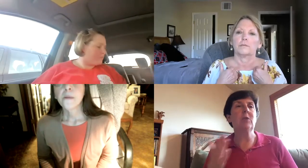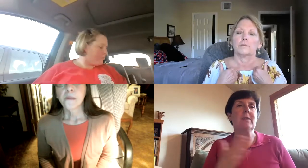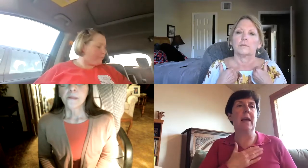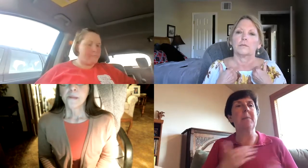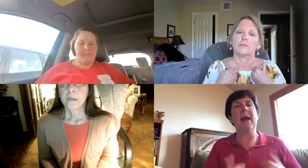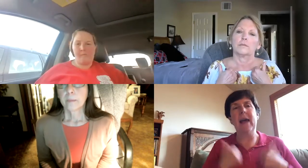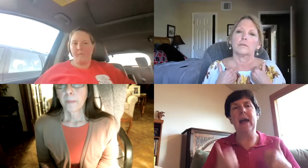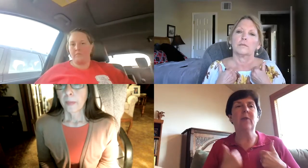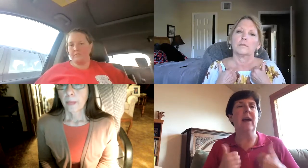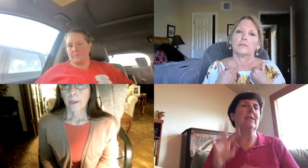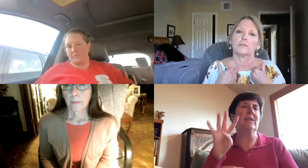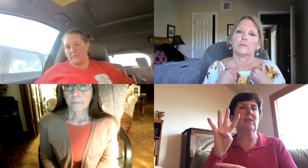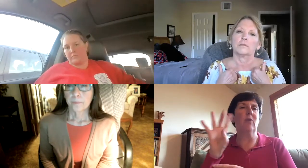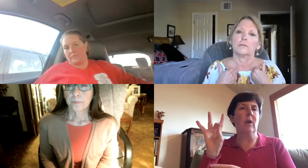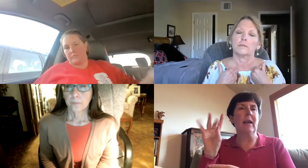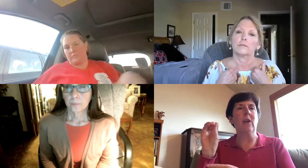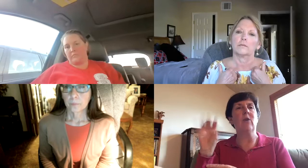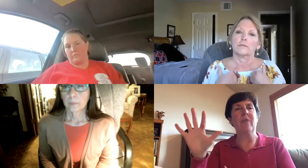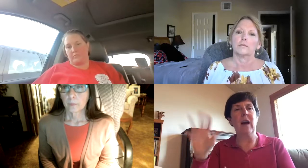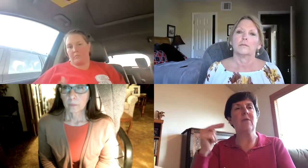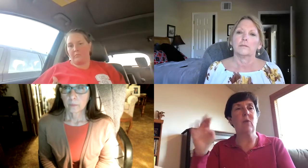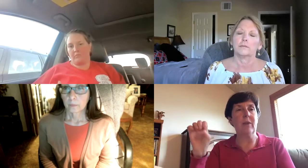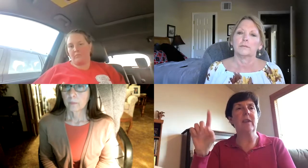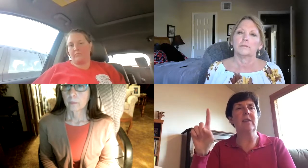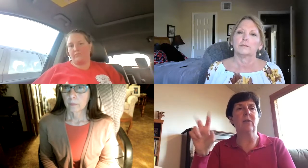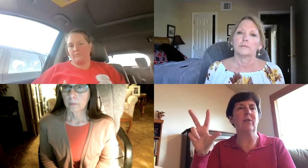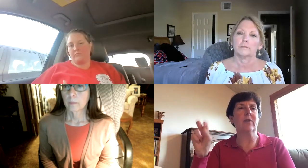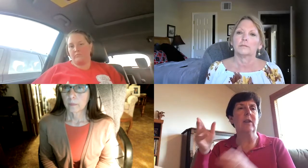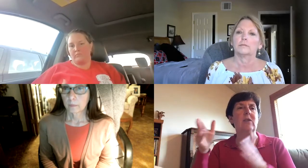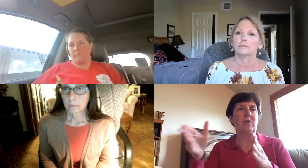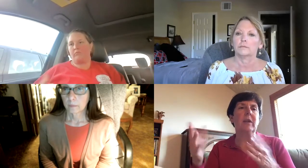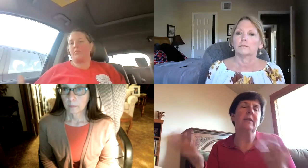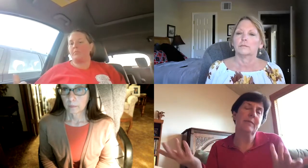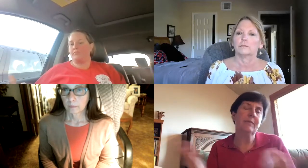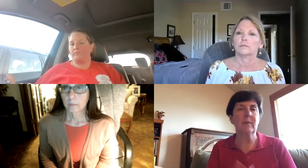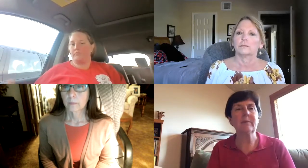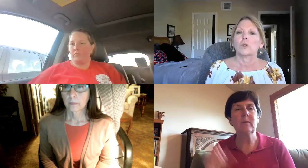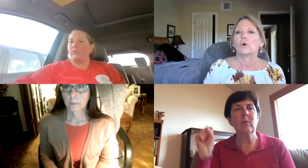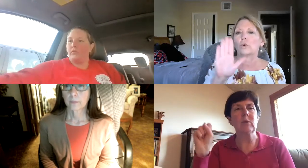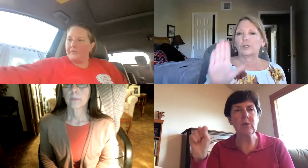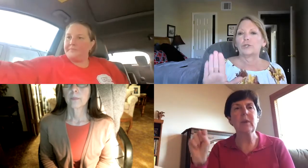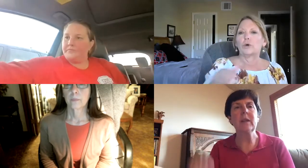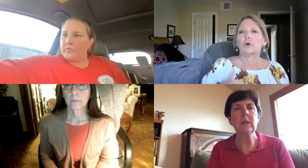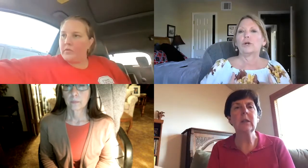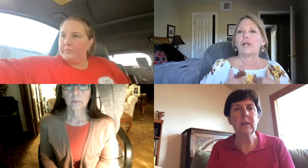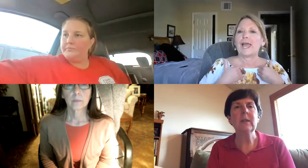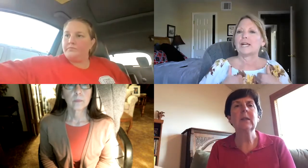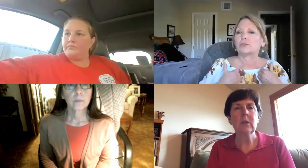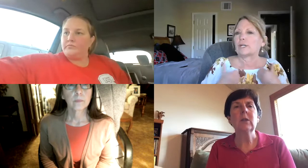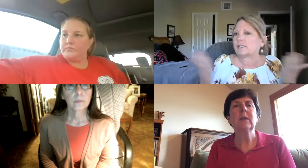So you would say my address is 4805 Northeast 130th Street or street. Or